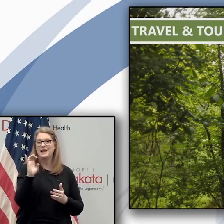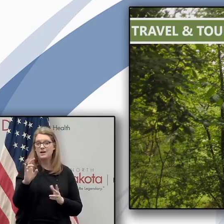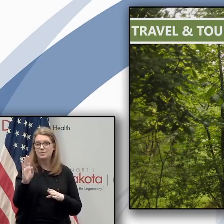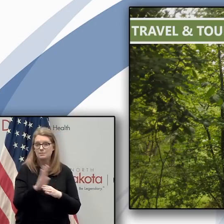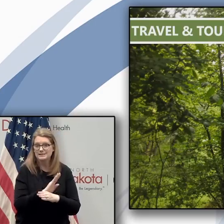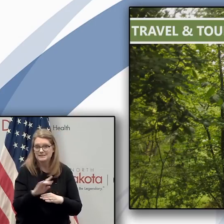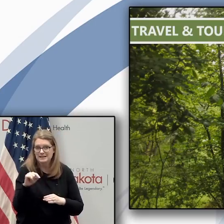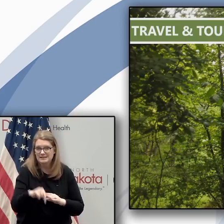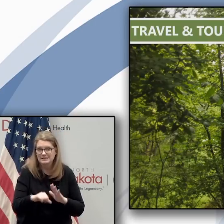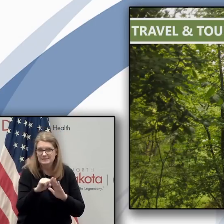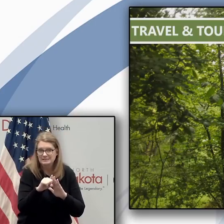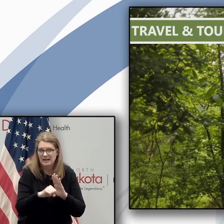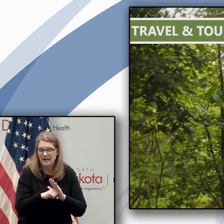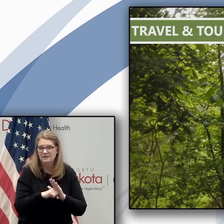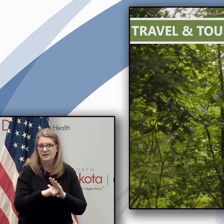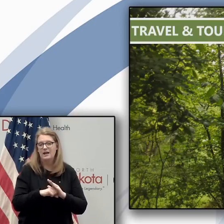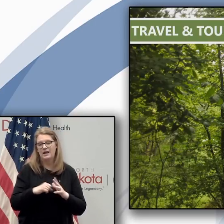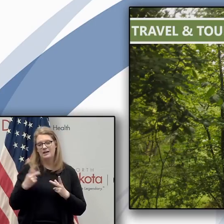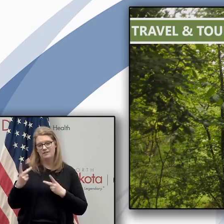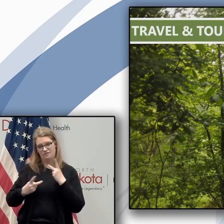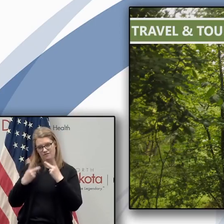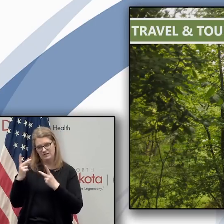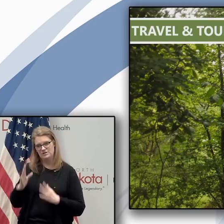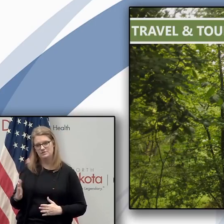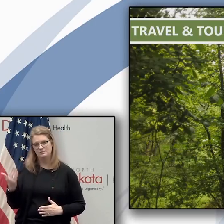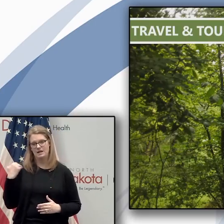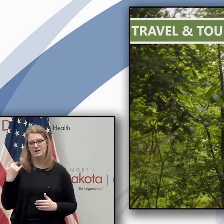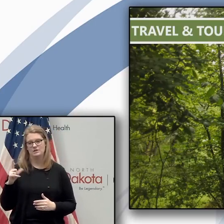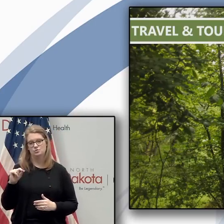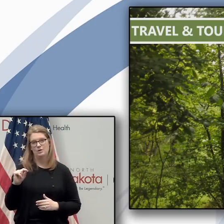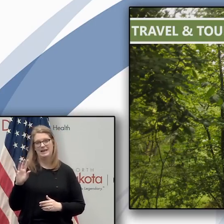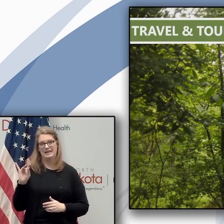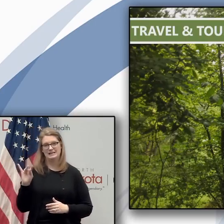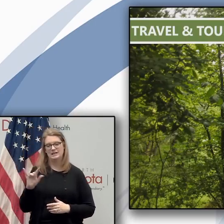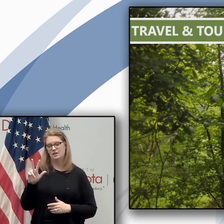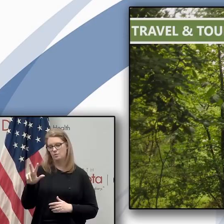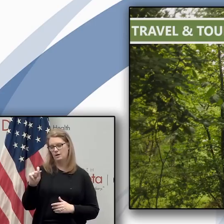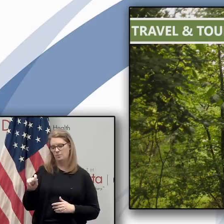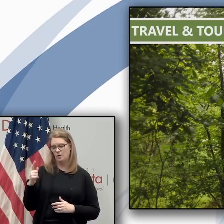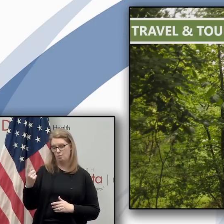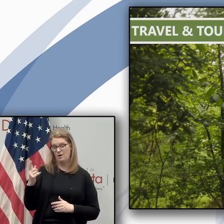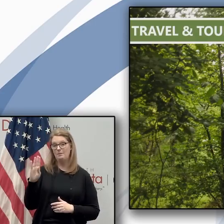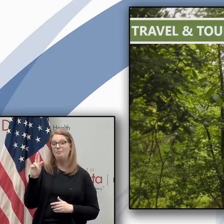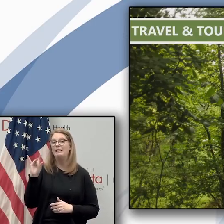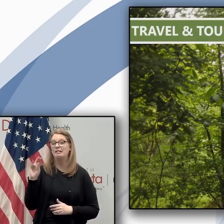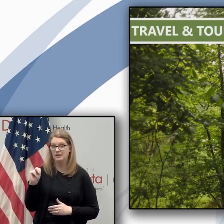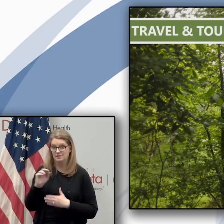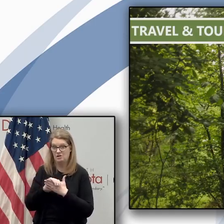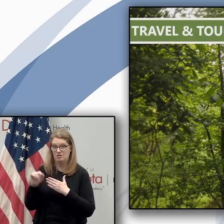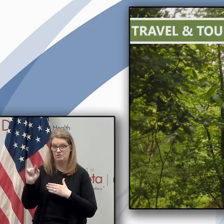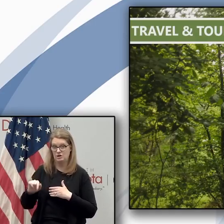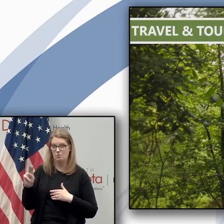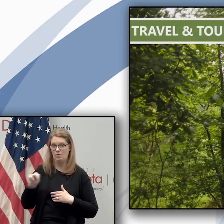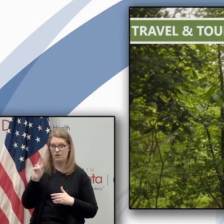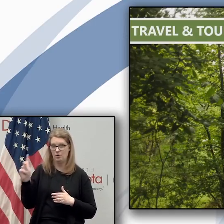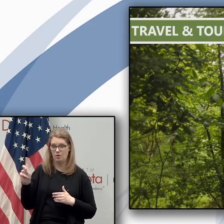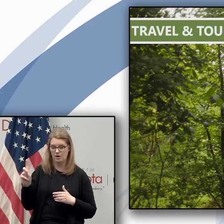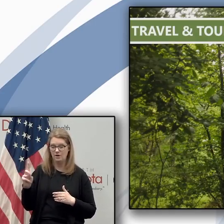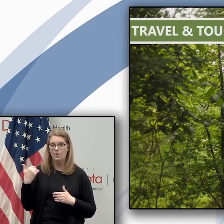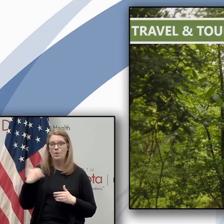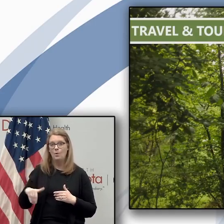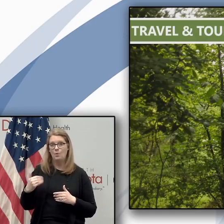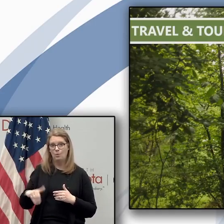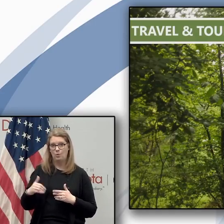in our state, and visitors back in 2018 spent $3.1 billion in North Dakota. It's a